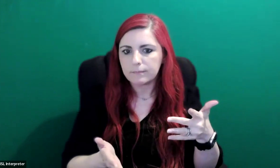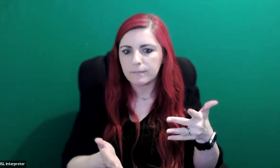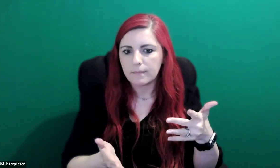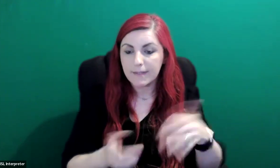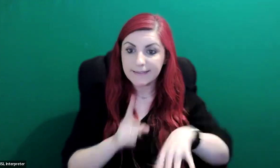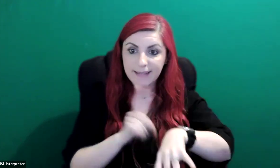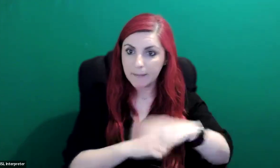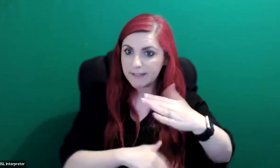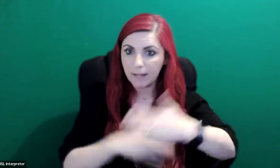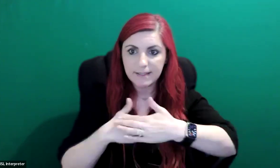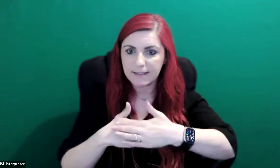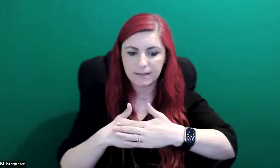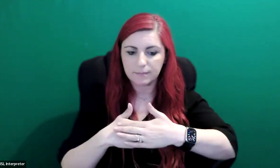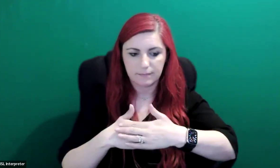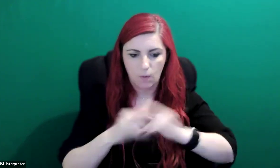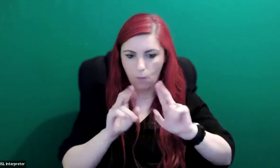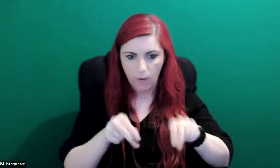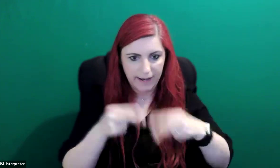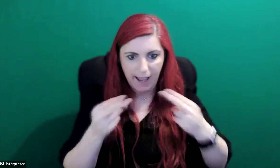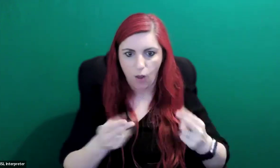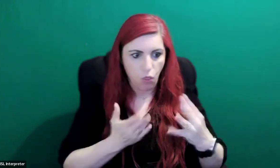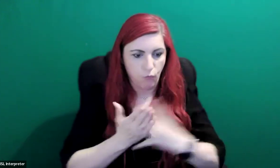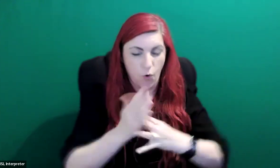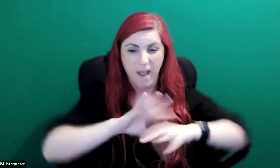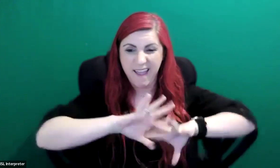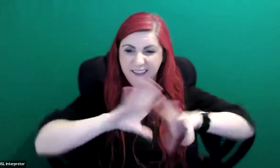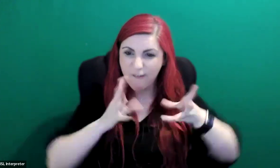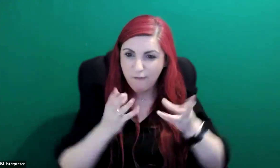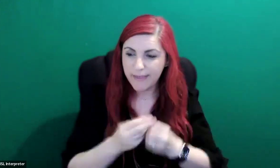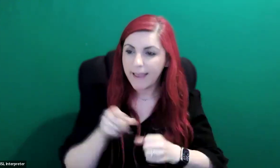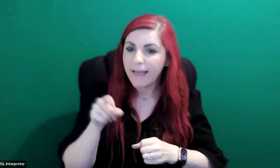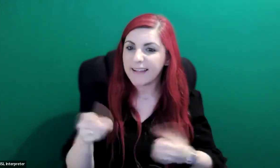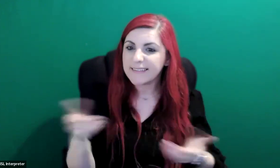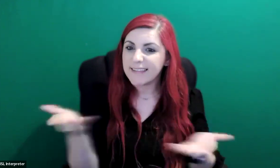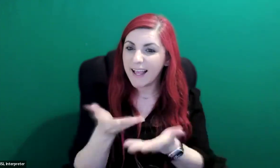time is short. The constructive dialogue is only